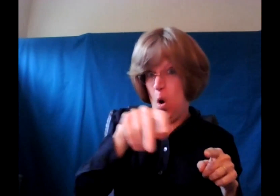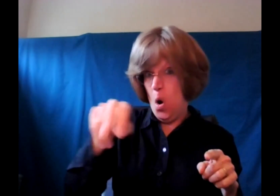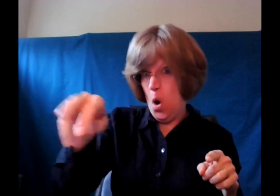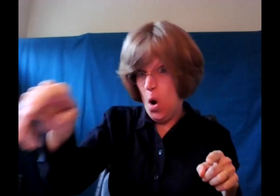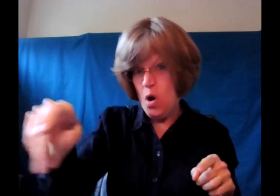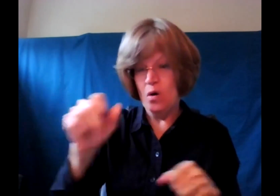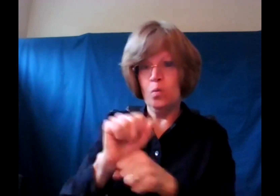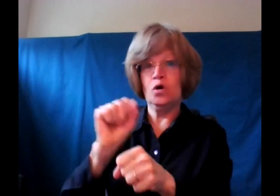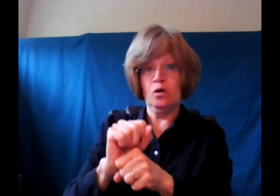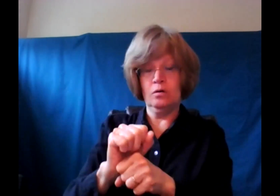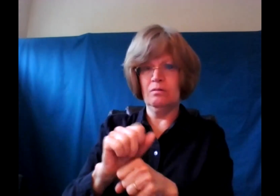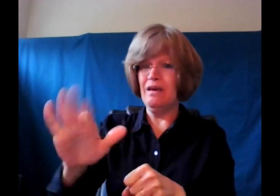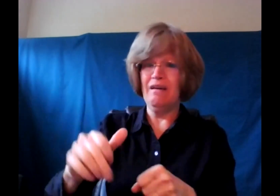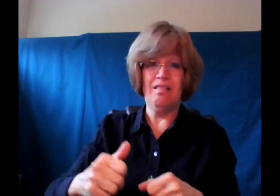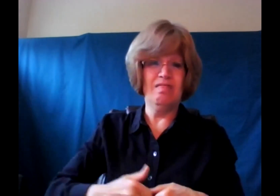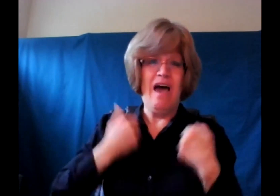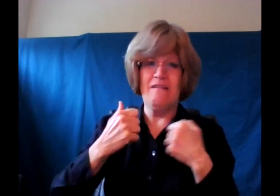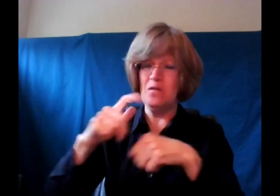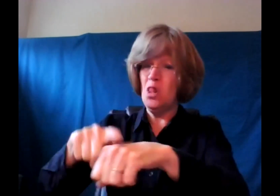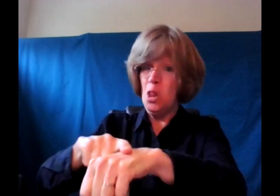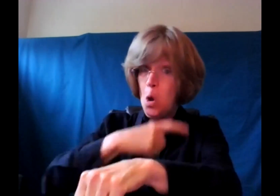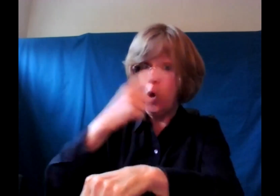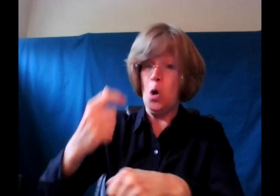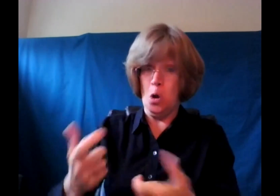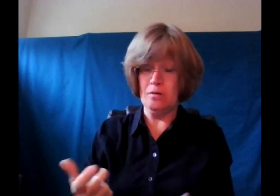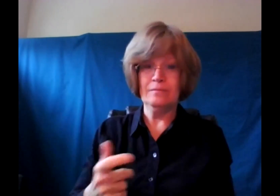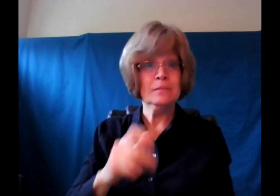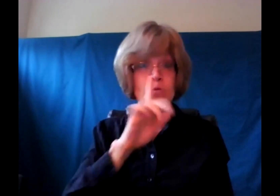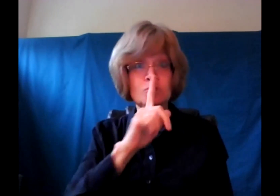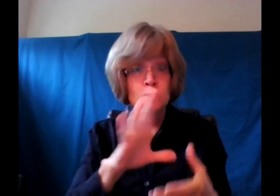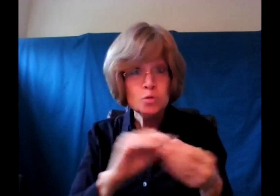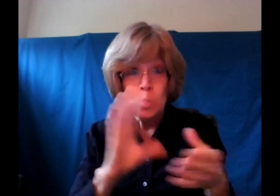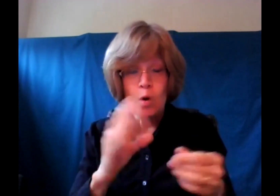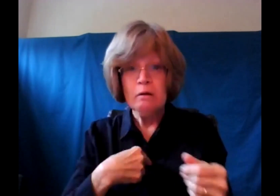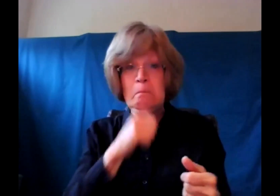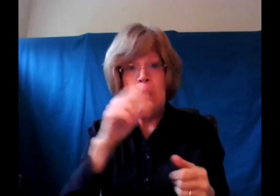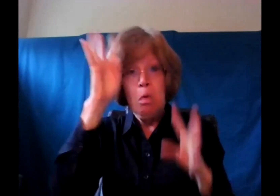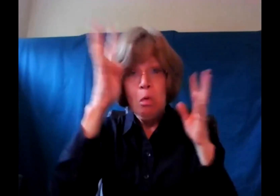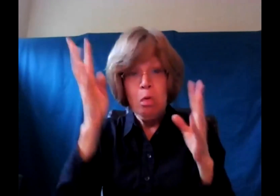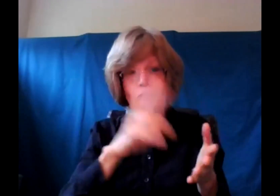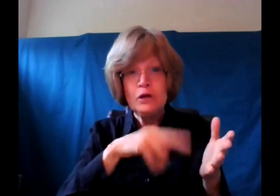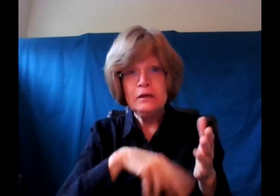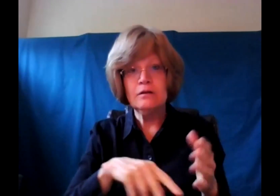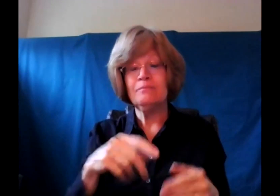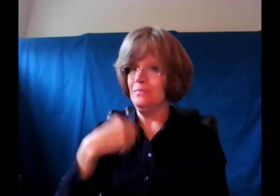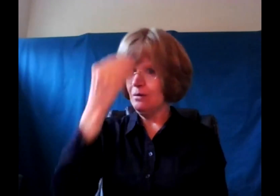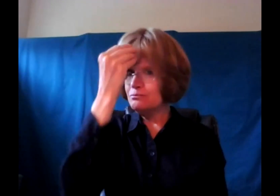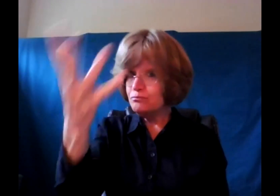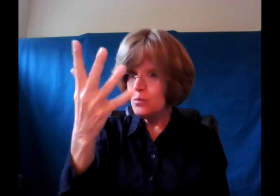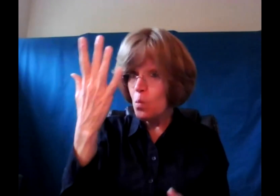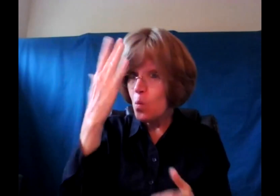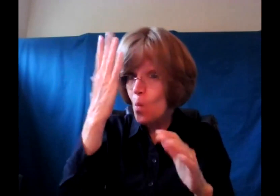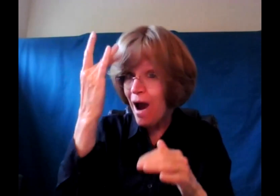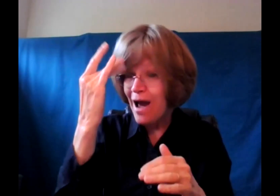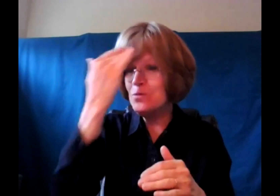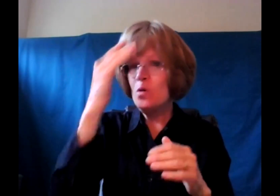long, full life. This is a true story. I didn't read it somewhere. And I can tell you how I know it's a true story,